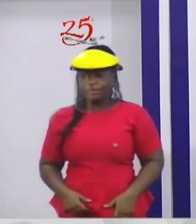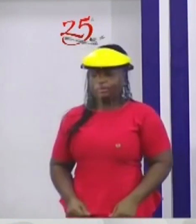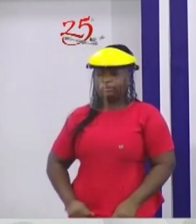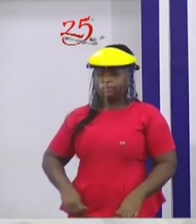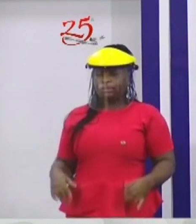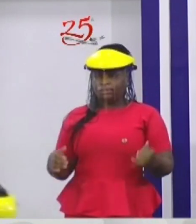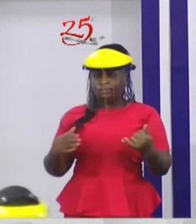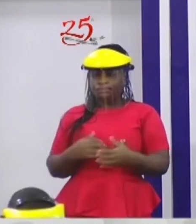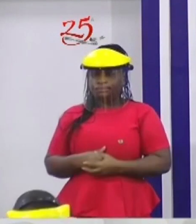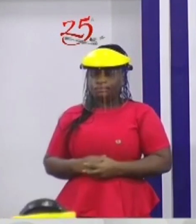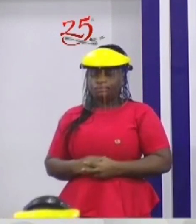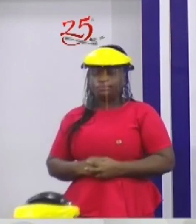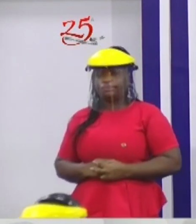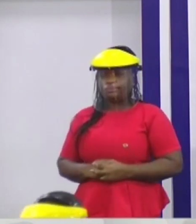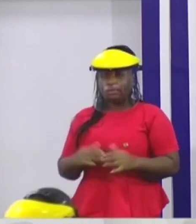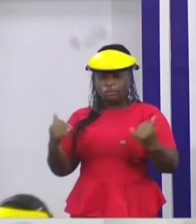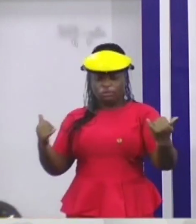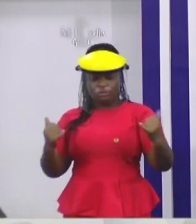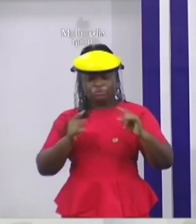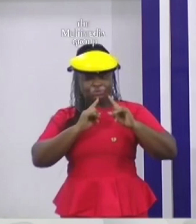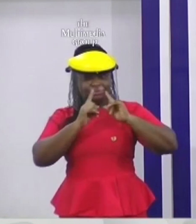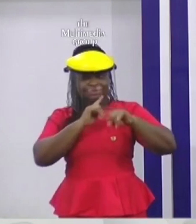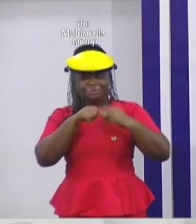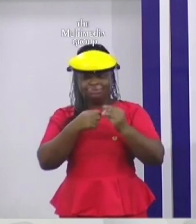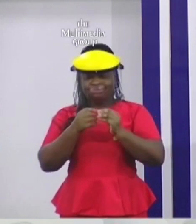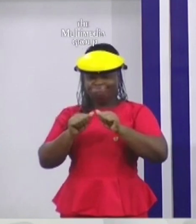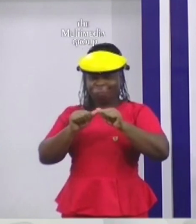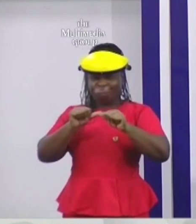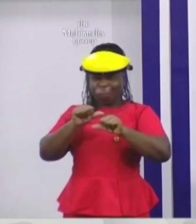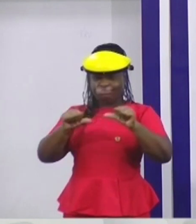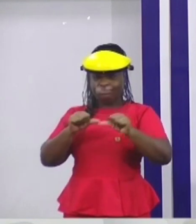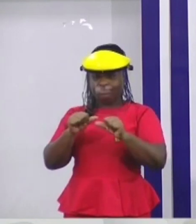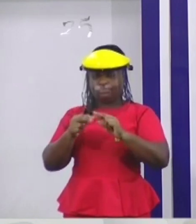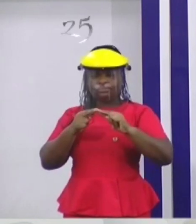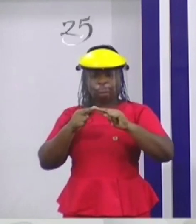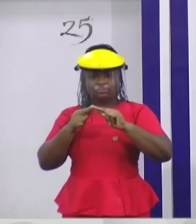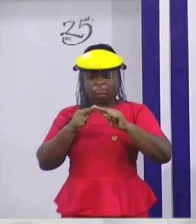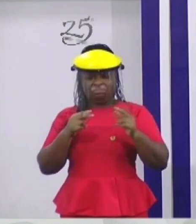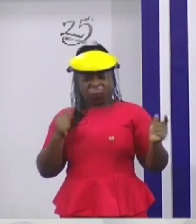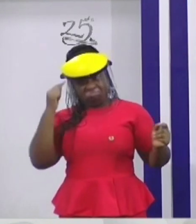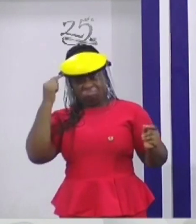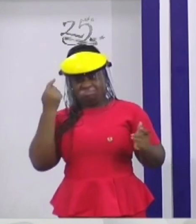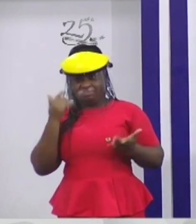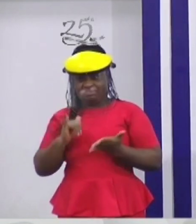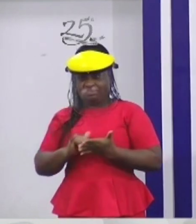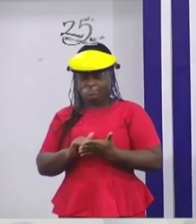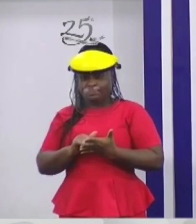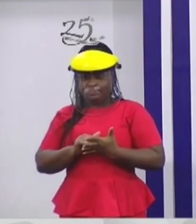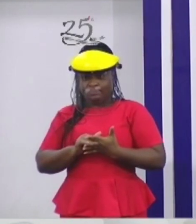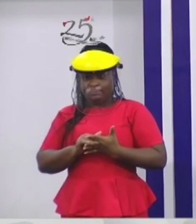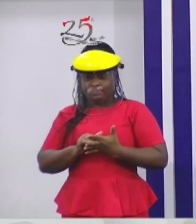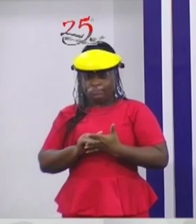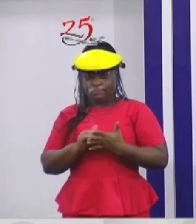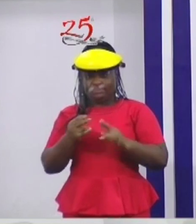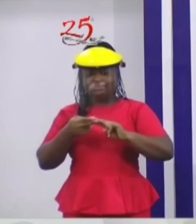he's talking of an associative relationship, not a causal or a causative relationship. And I think for those who studied